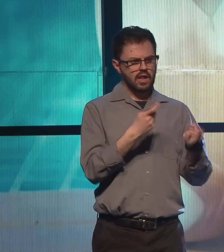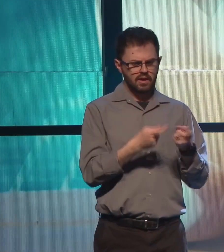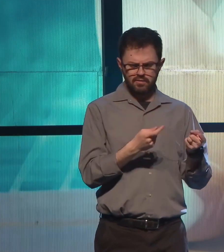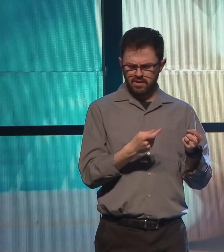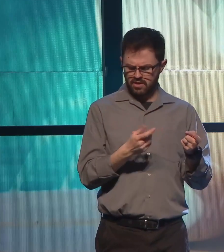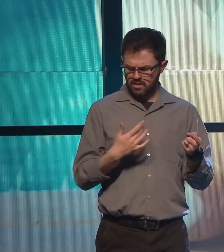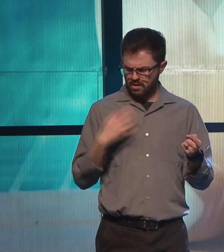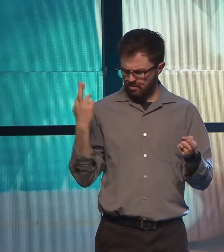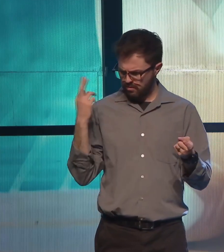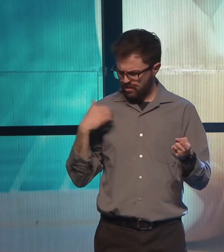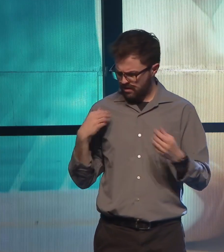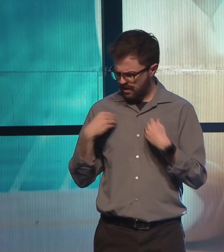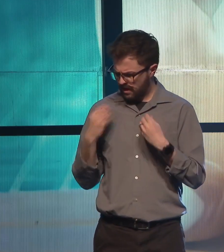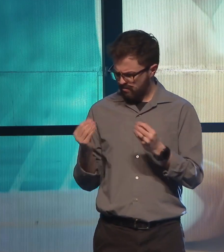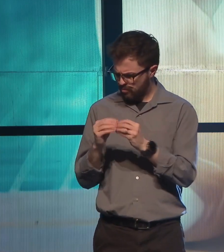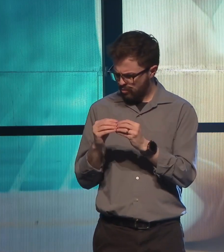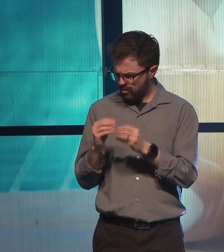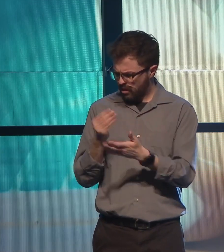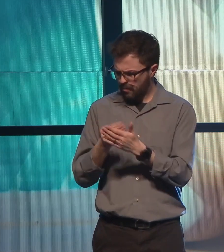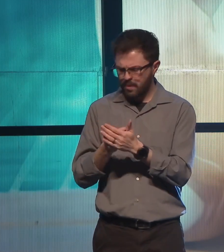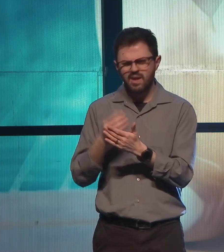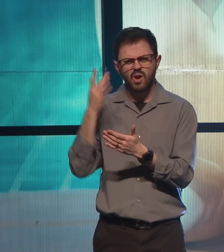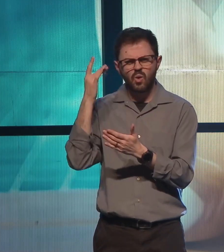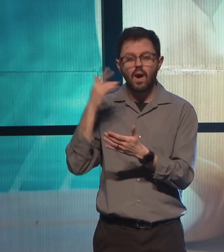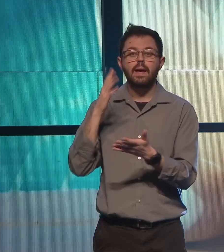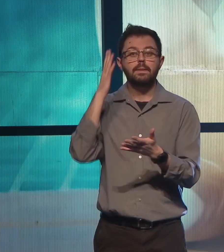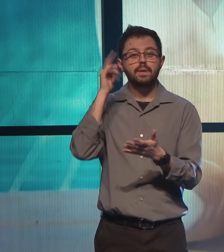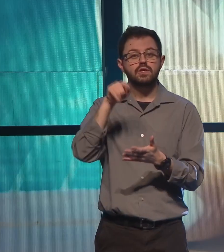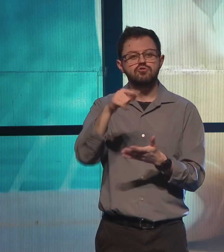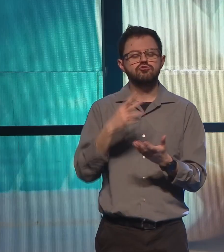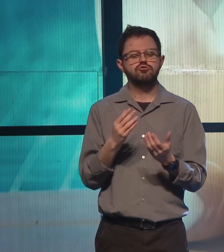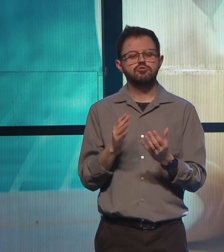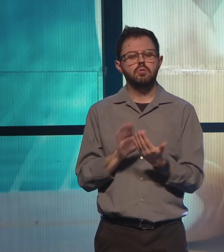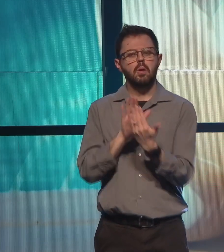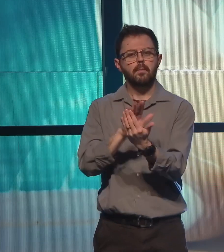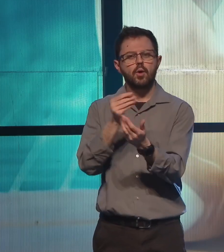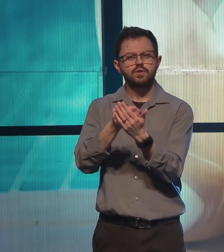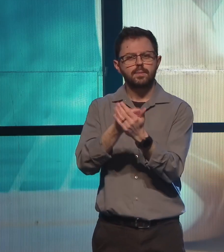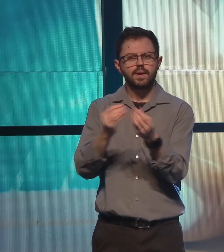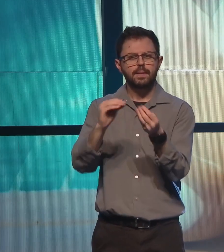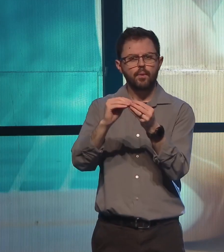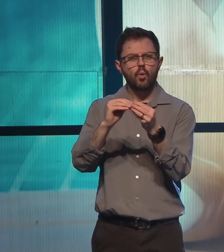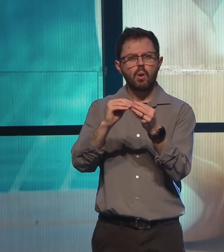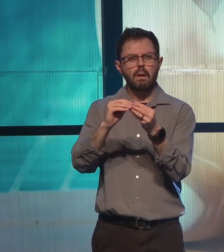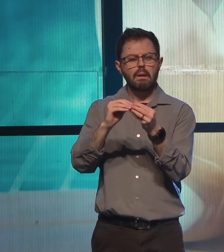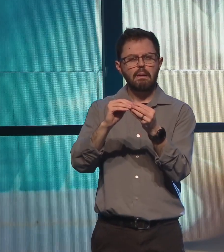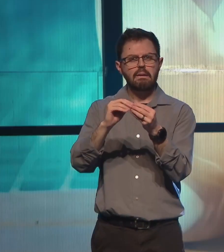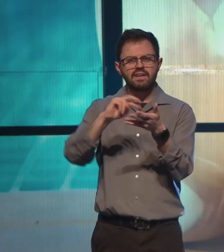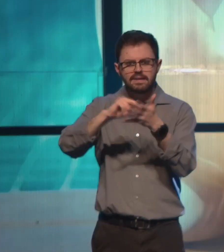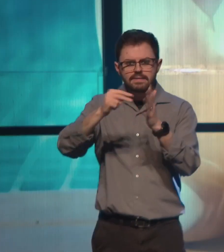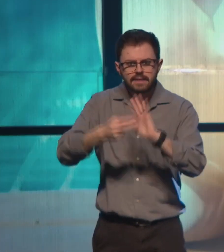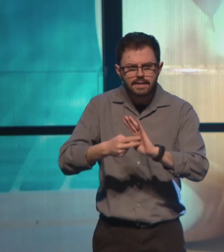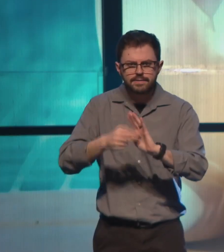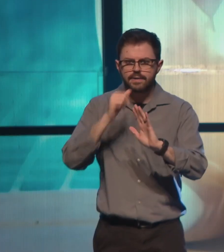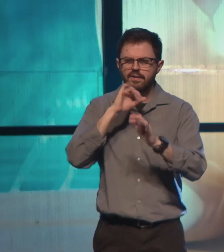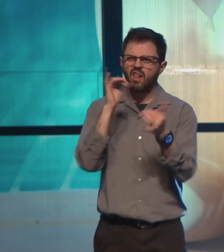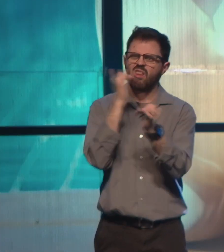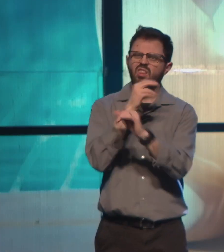that? Well, because you've been intentional and you're thinking about it and you're not as foolish with your money. Like that's just the